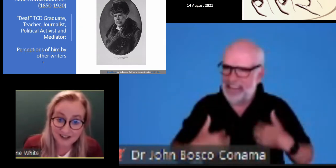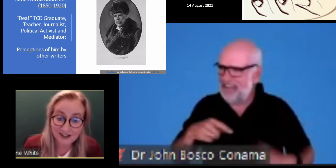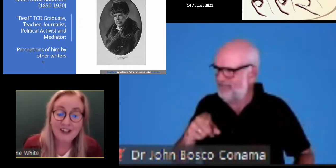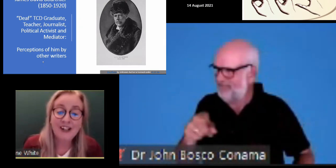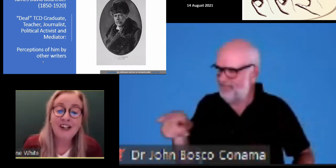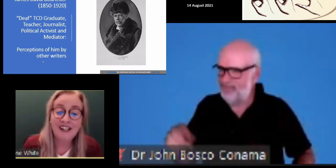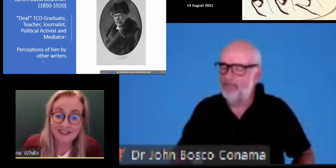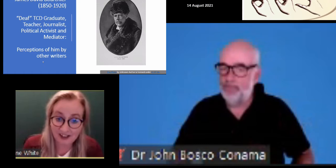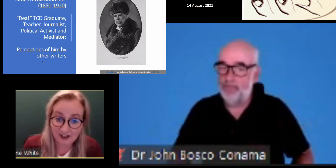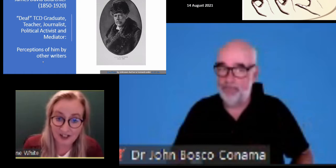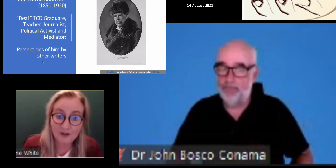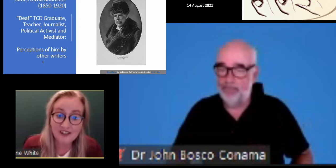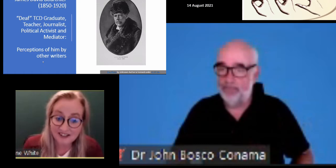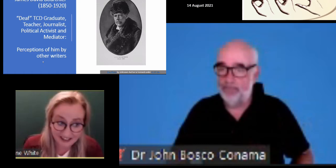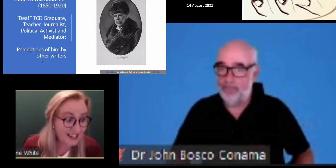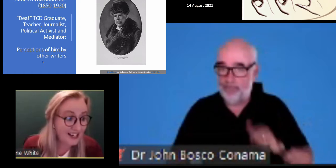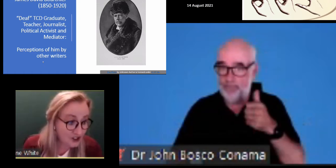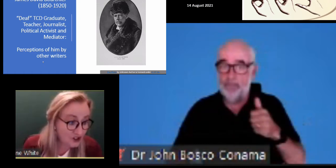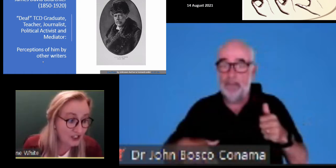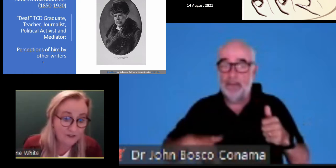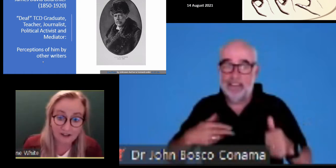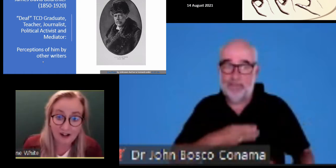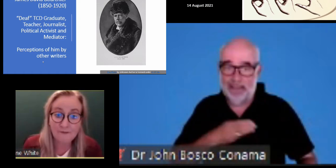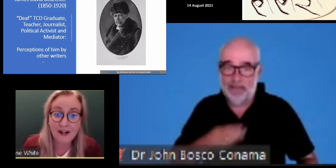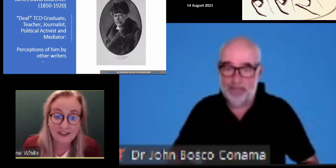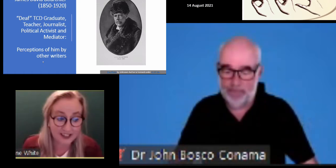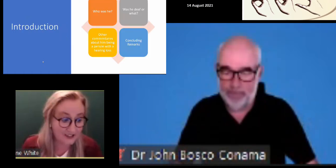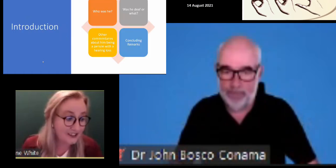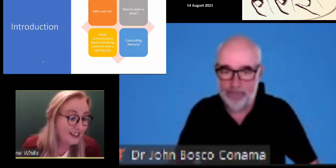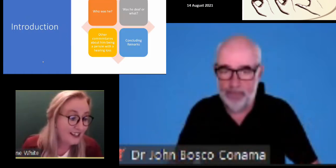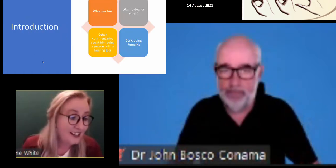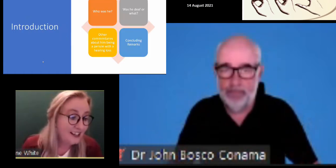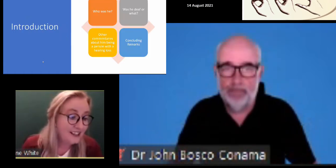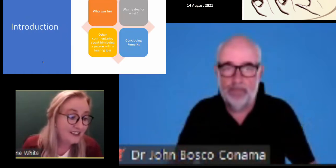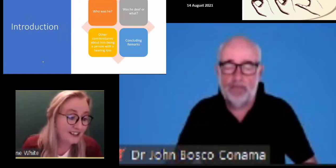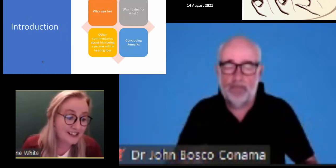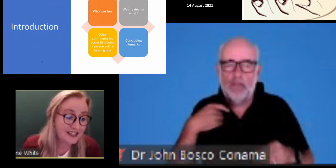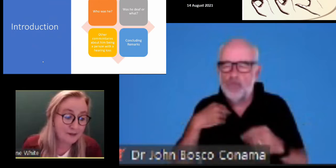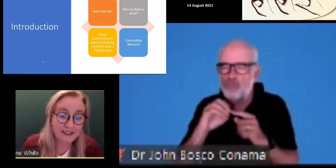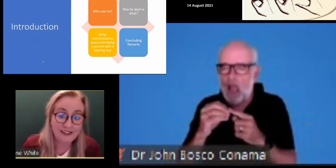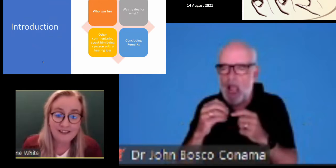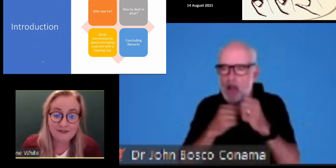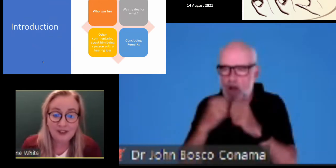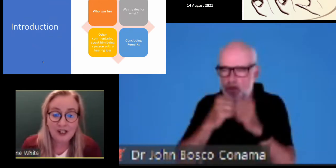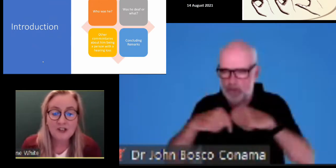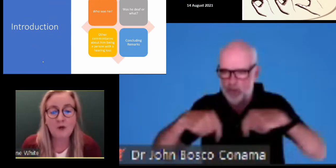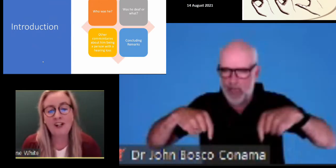regardless, he was still an achiever of many things. The next slide, please. So what